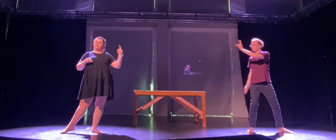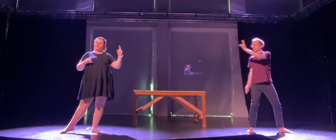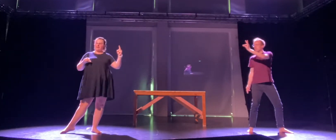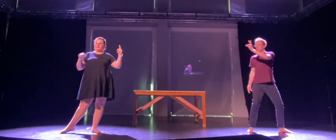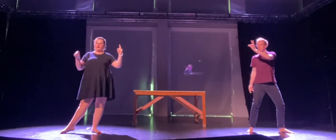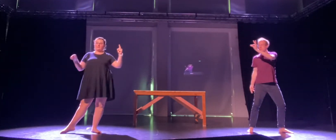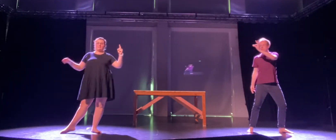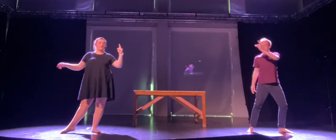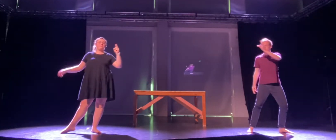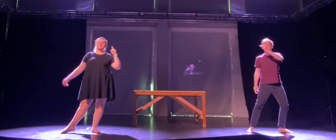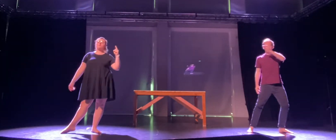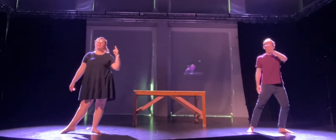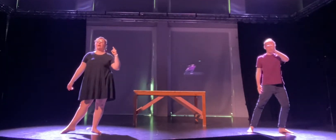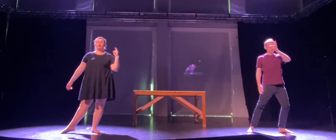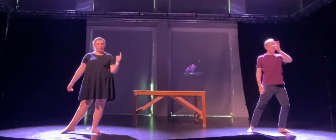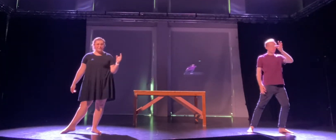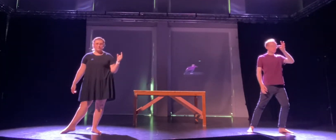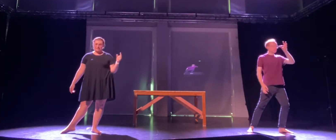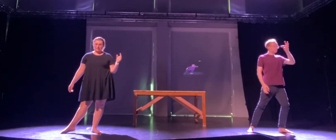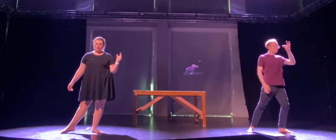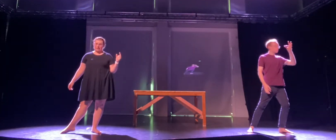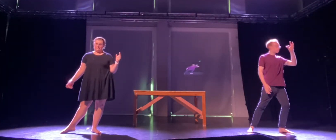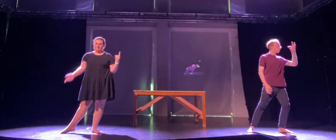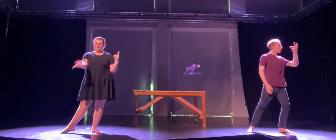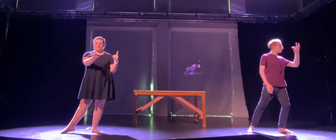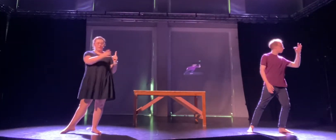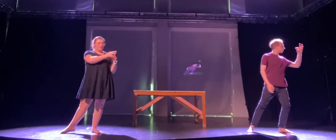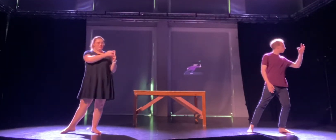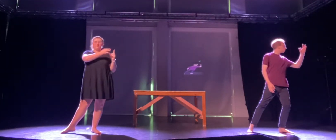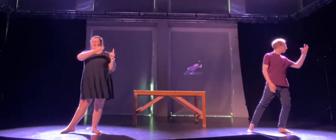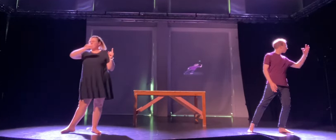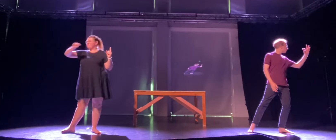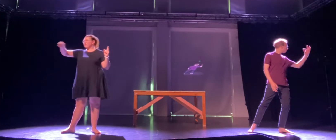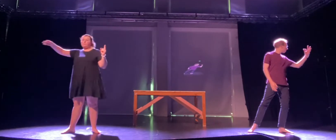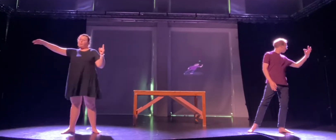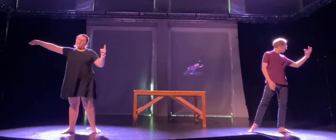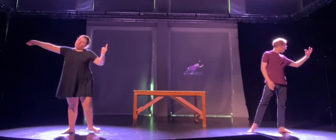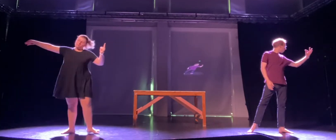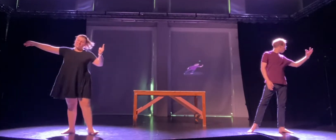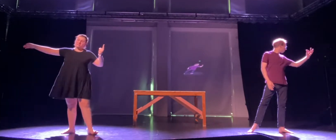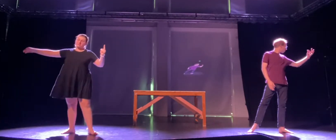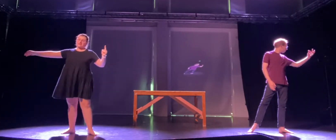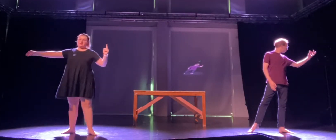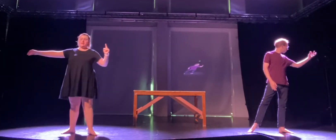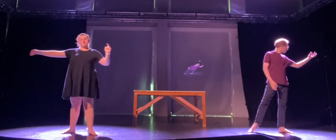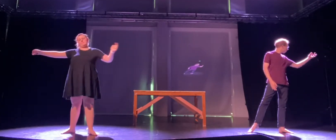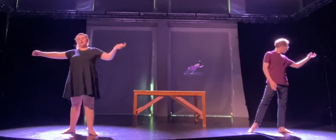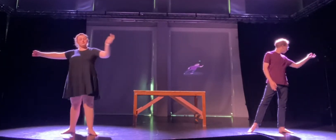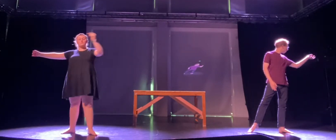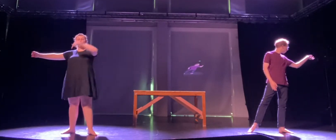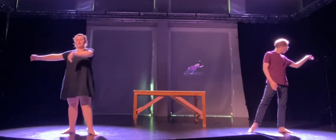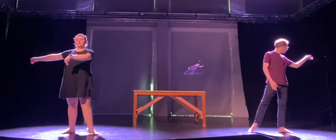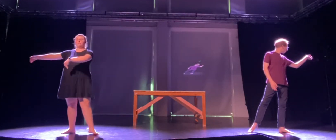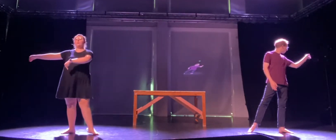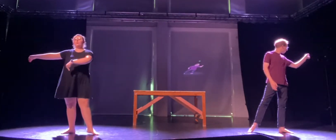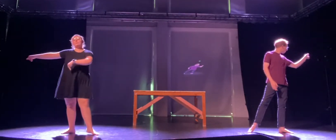flat space, but it's moving incredibly slowly. It probably won't reach its destination because it will fall into the warp.